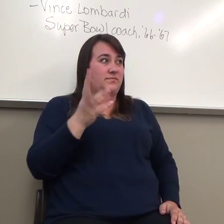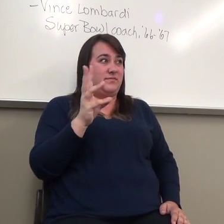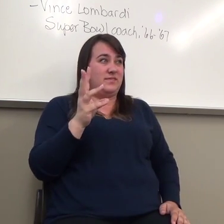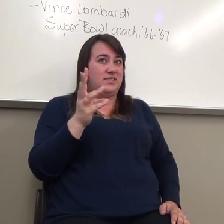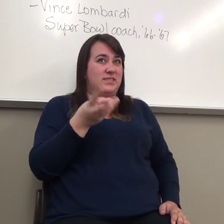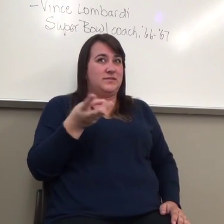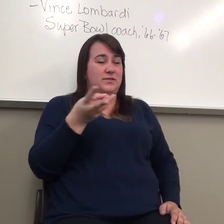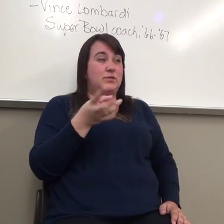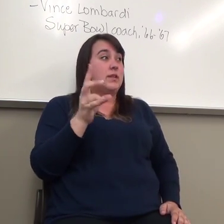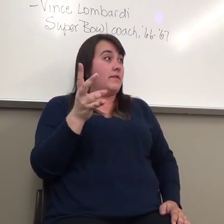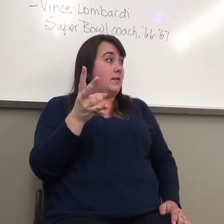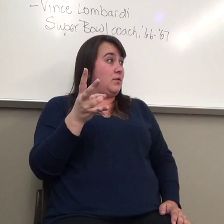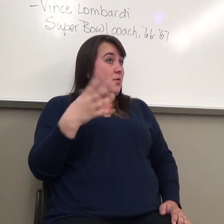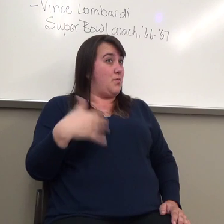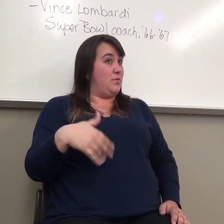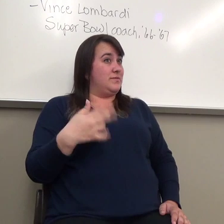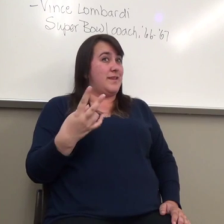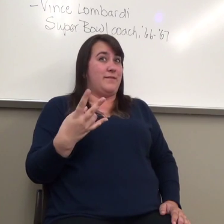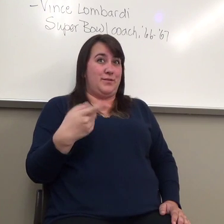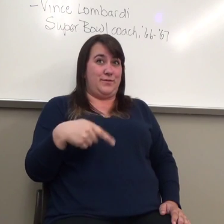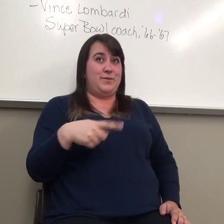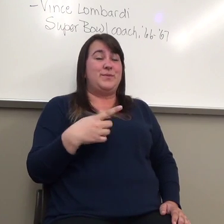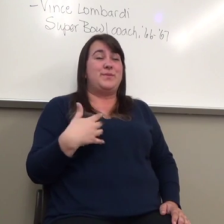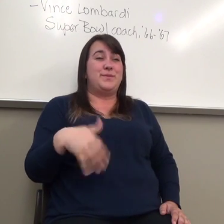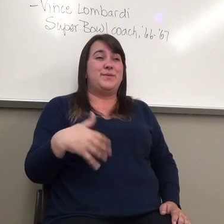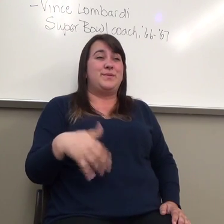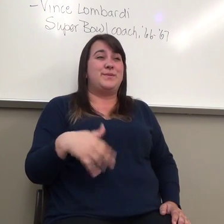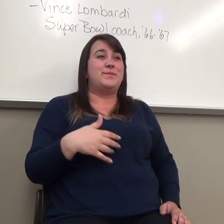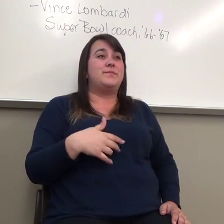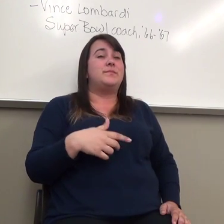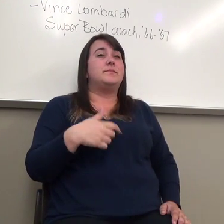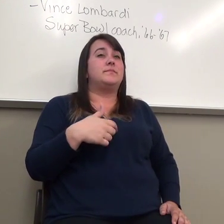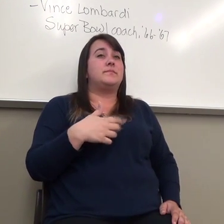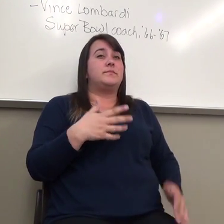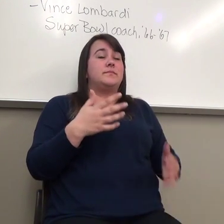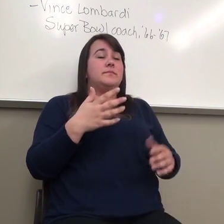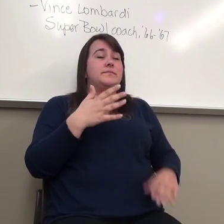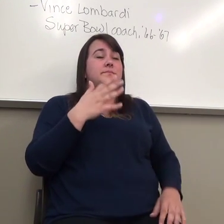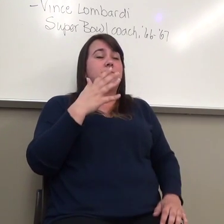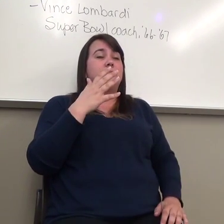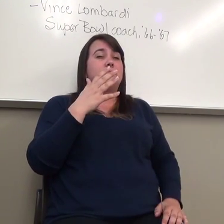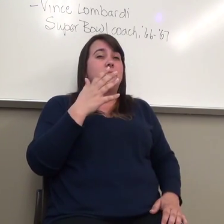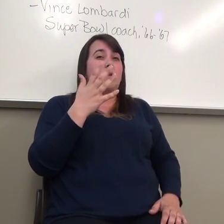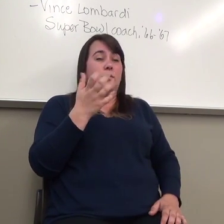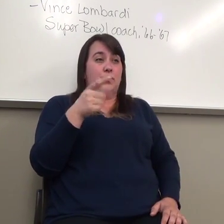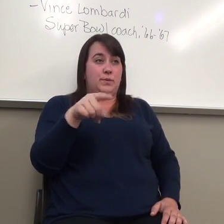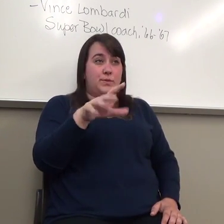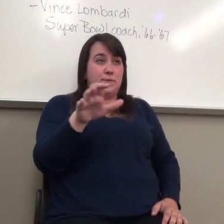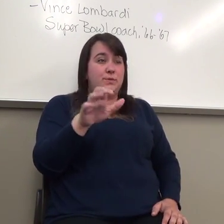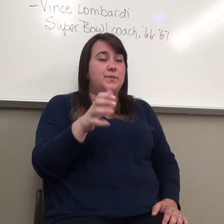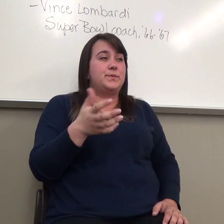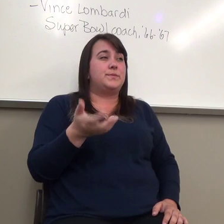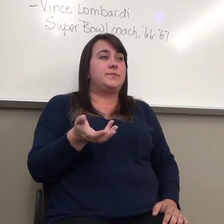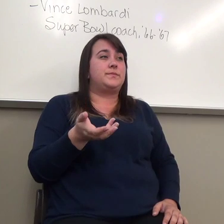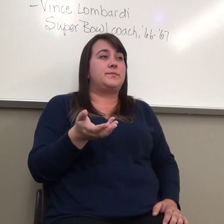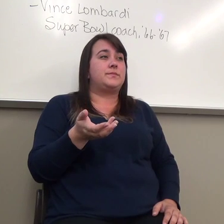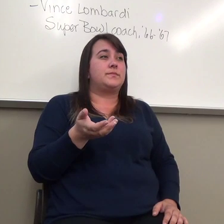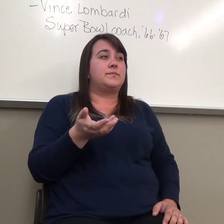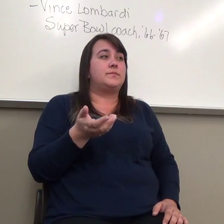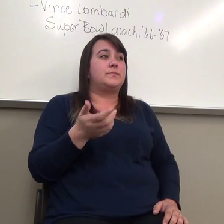good. 7. That's pretty good. Okay, so what I would like you to do is I would like to give